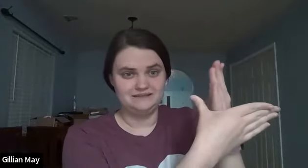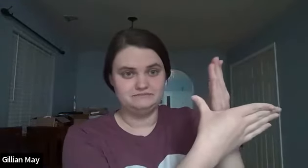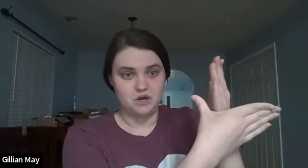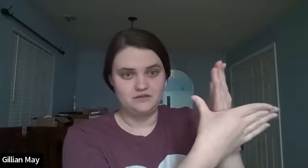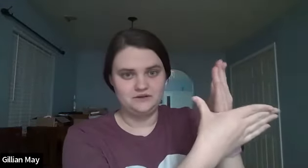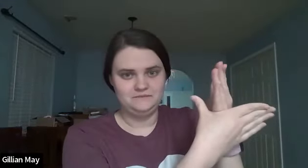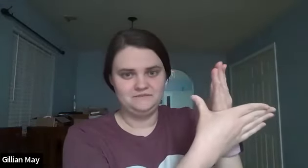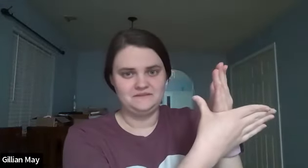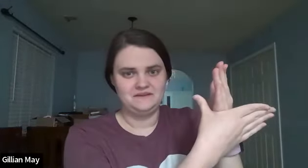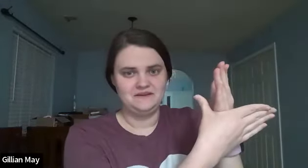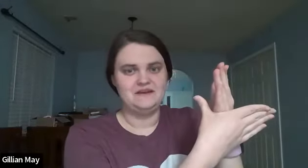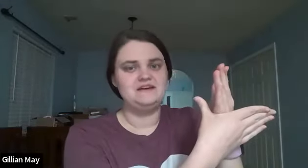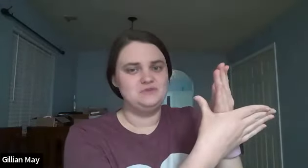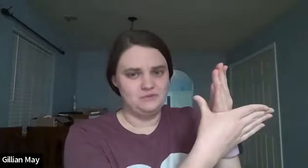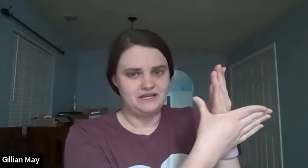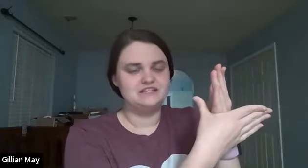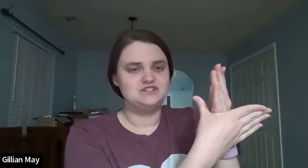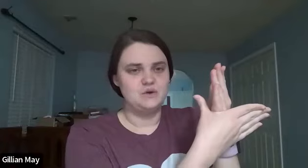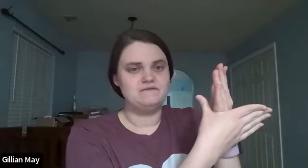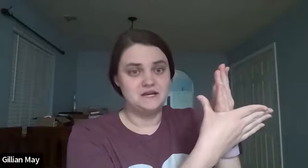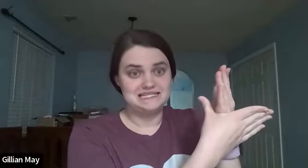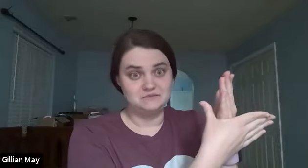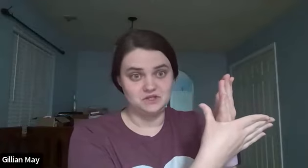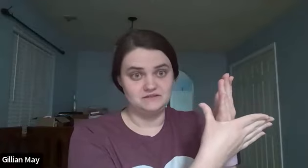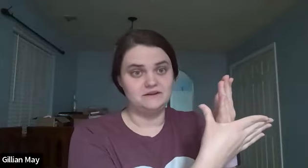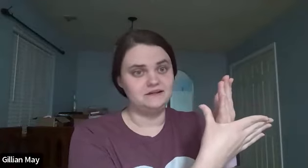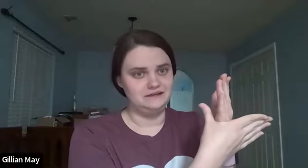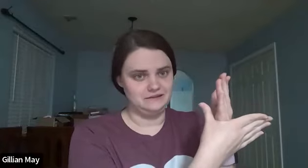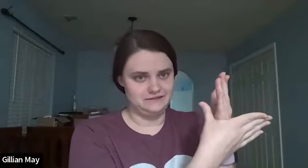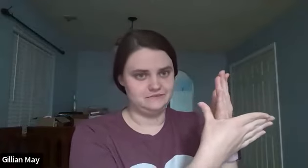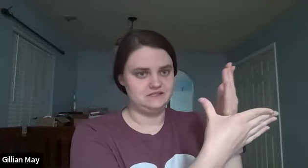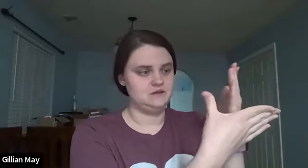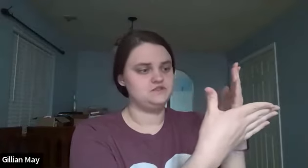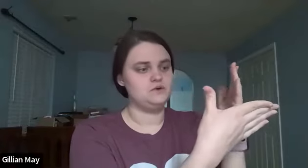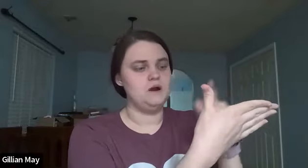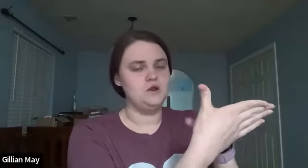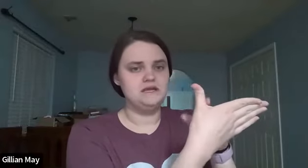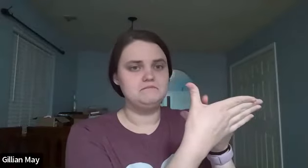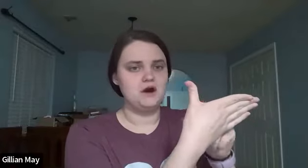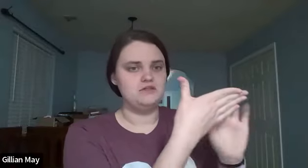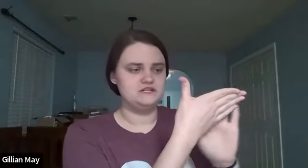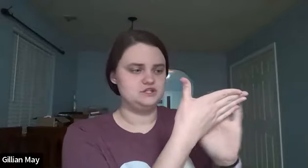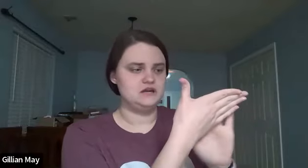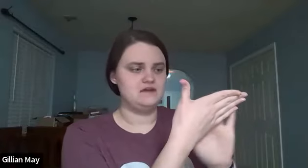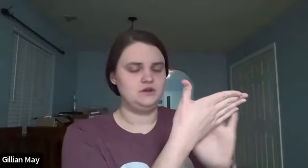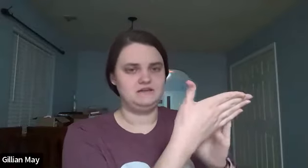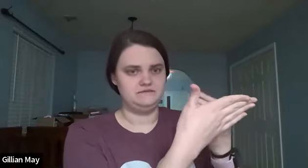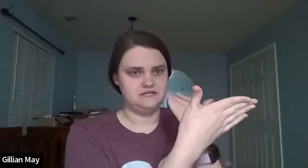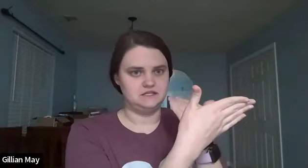annoying, bother. And so it's very similar, very easy to mess up. So annoying and bother is you're going to have your hand facing